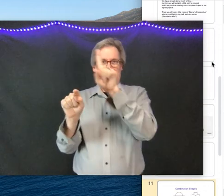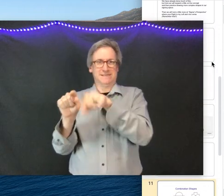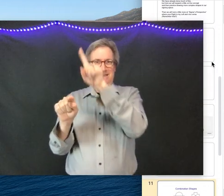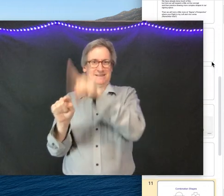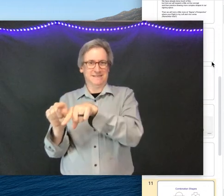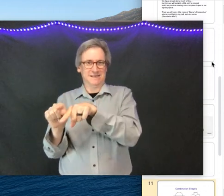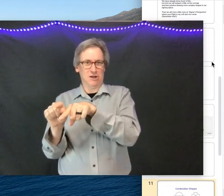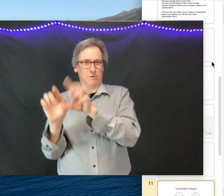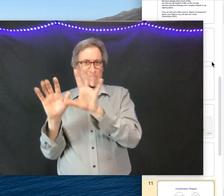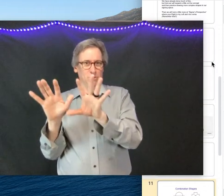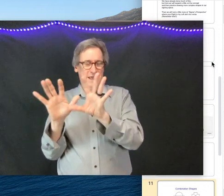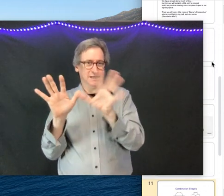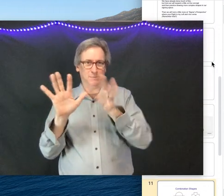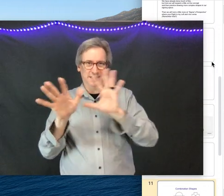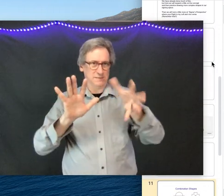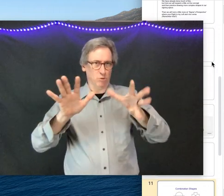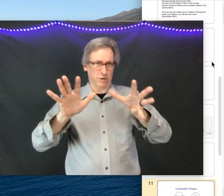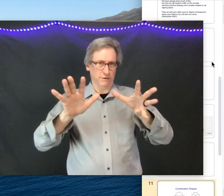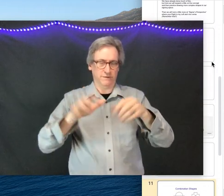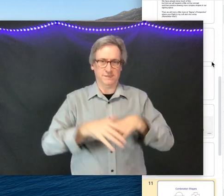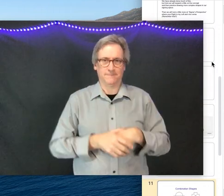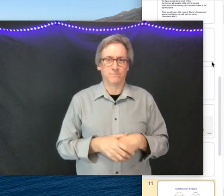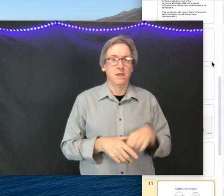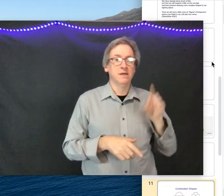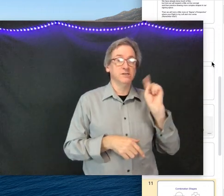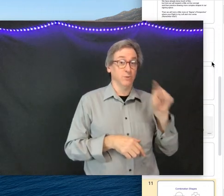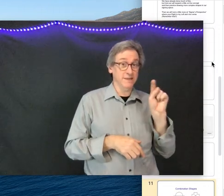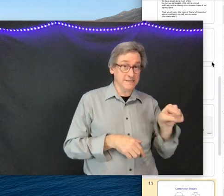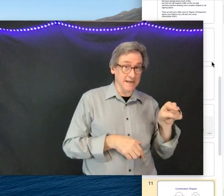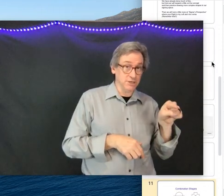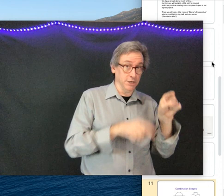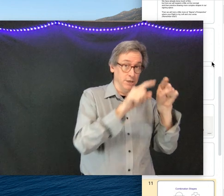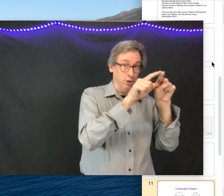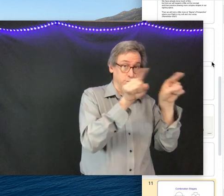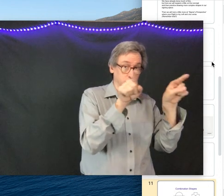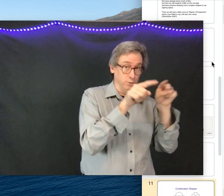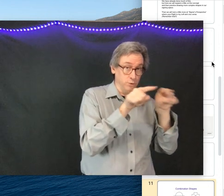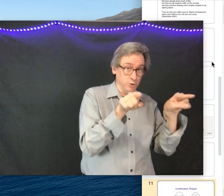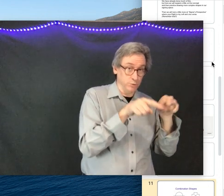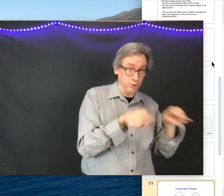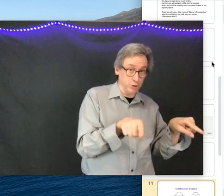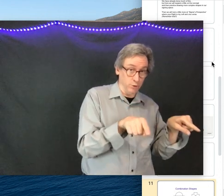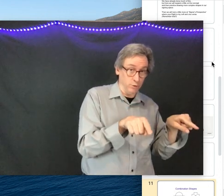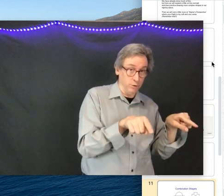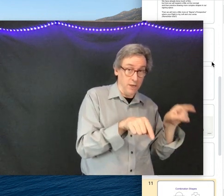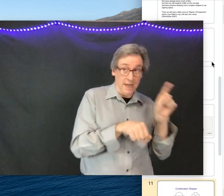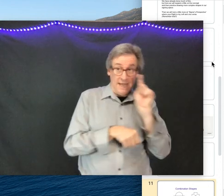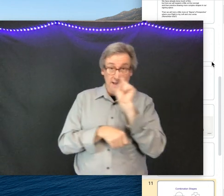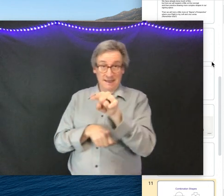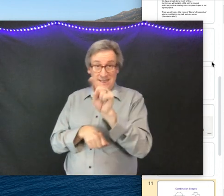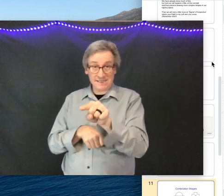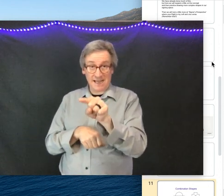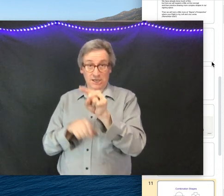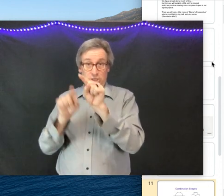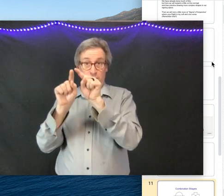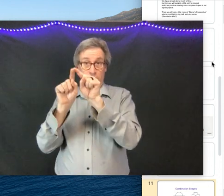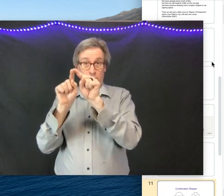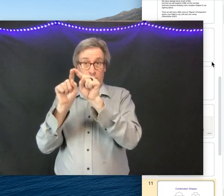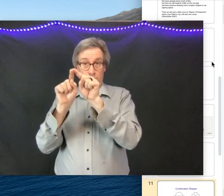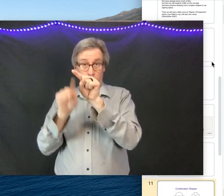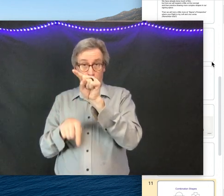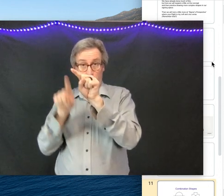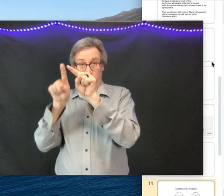my instinct is to go with both hands, but that's more confusing. So in this section, shoo, shoo, shoo. This